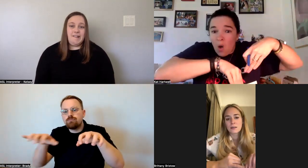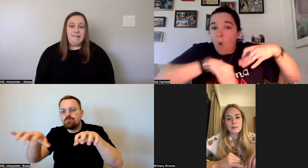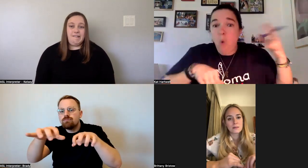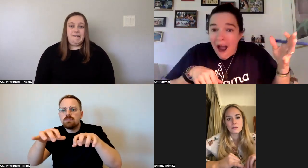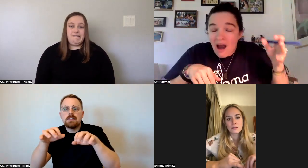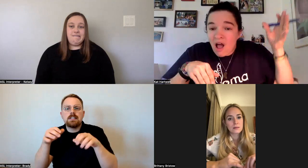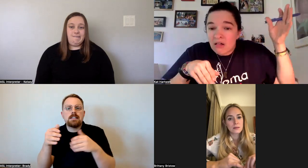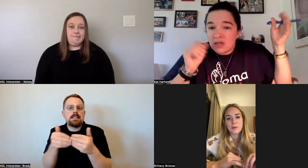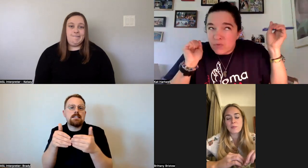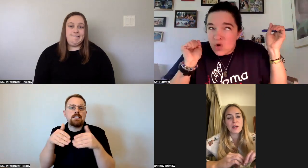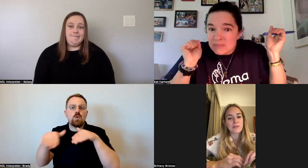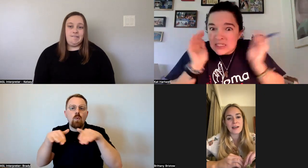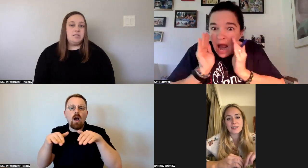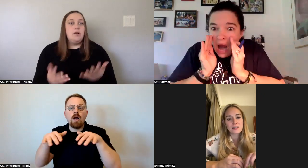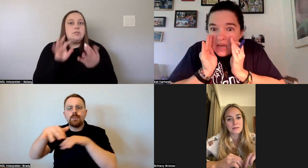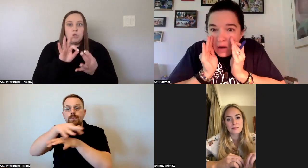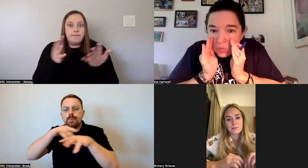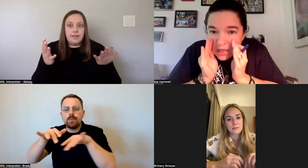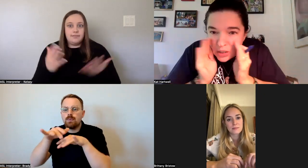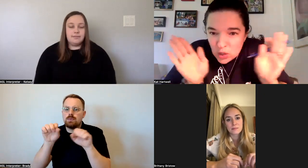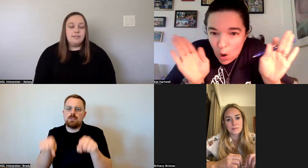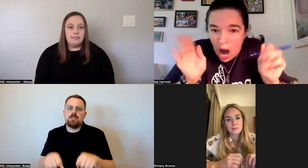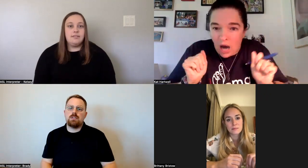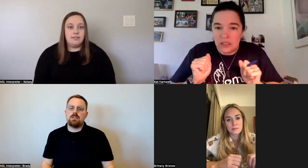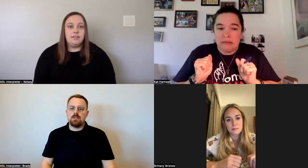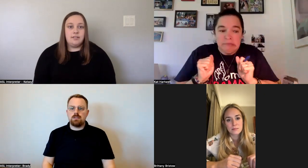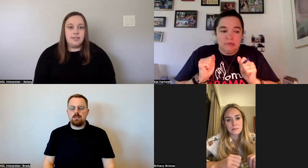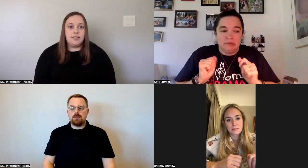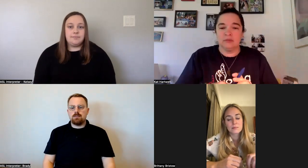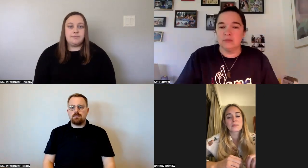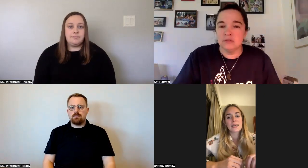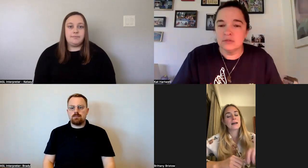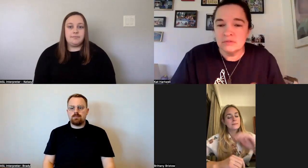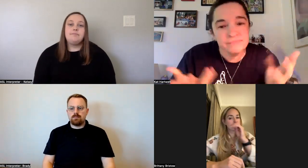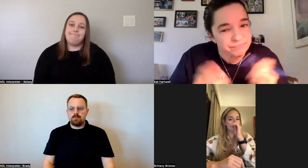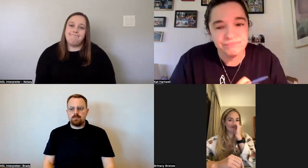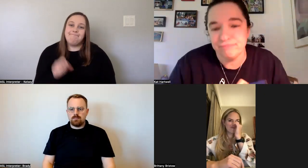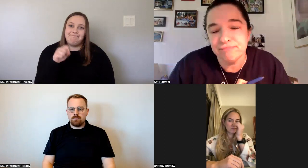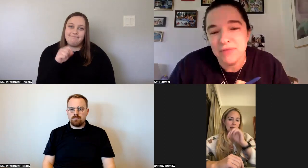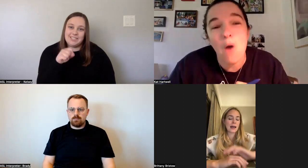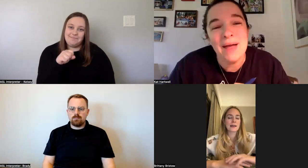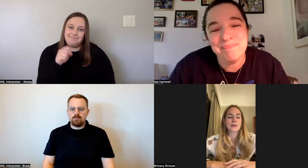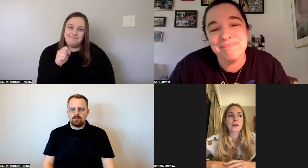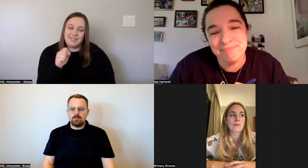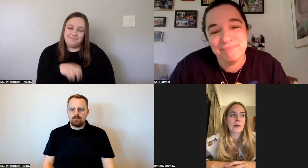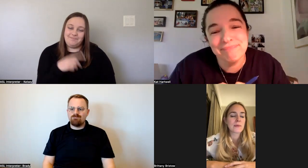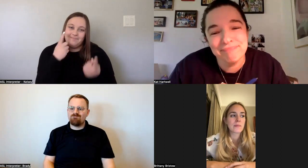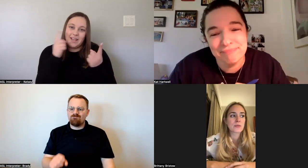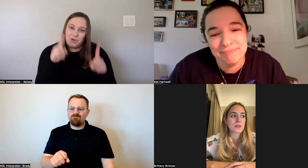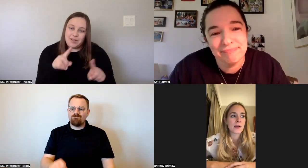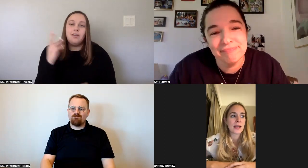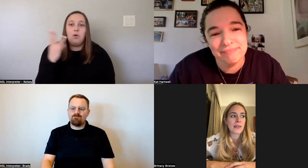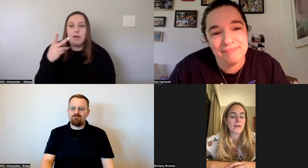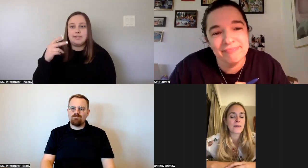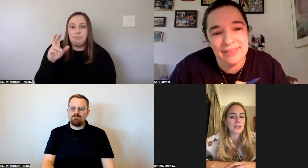walk while It was the perfect. time that really you can walk. Yeah. Yeah, I agree. West Palm